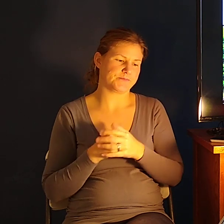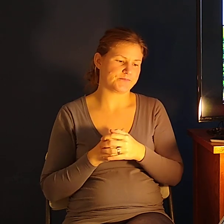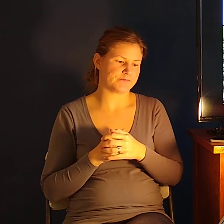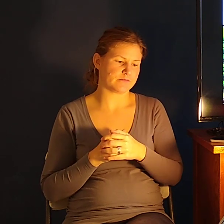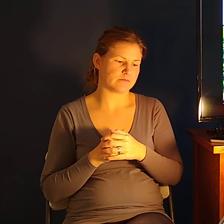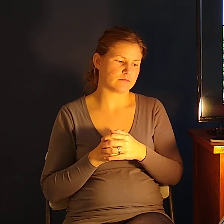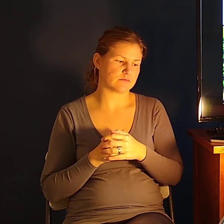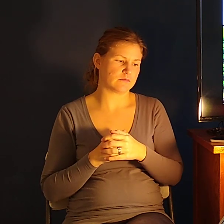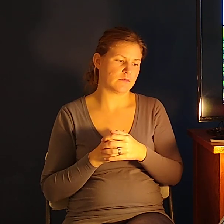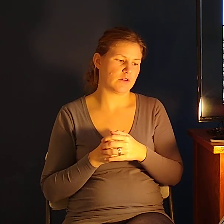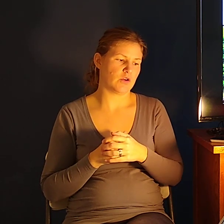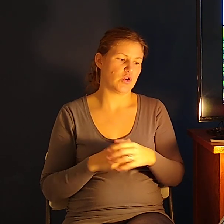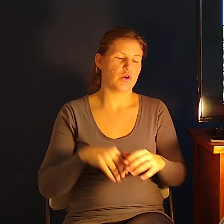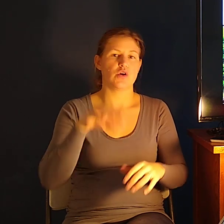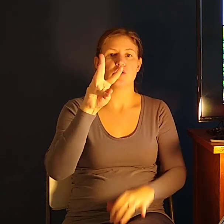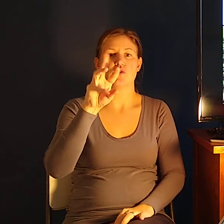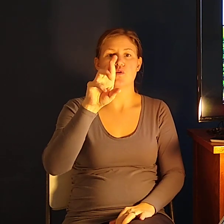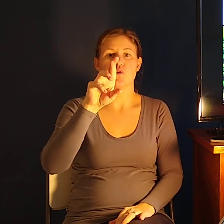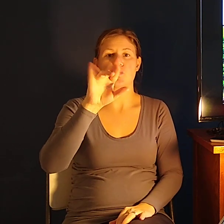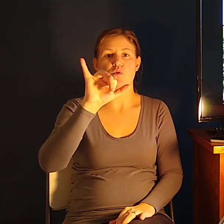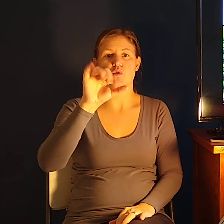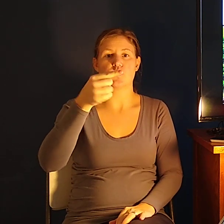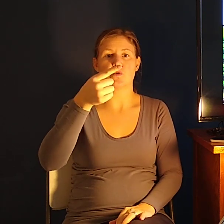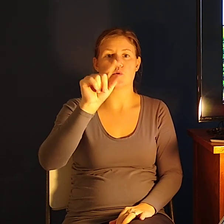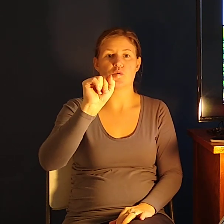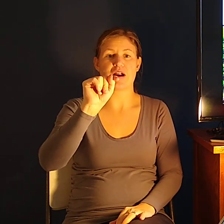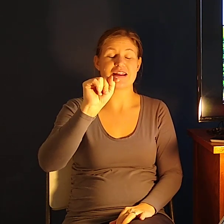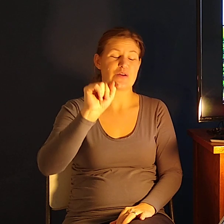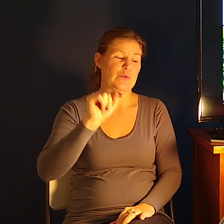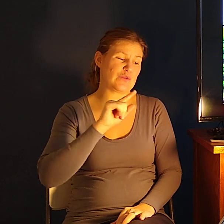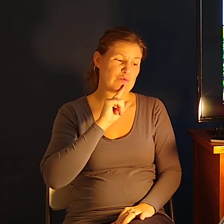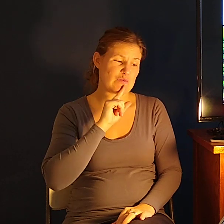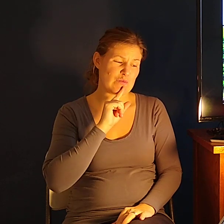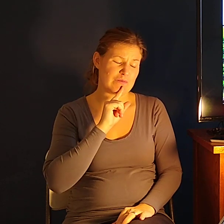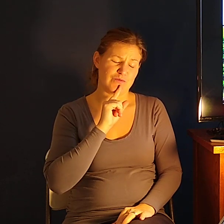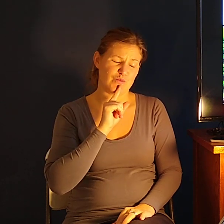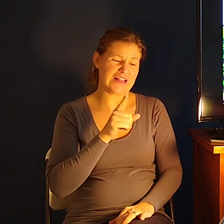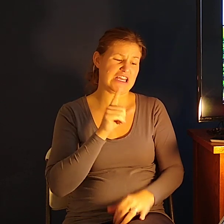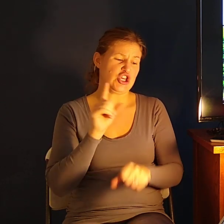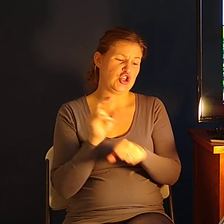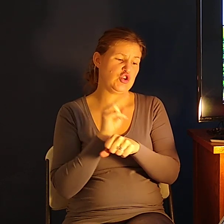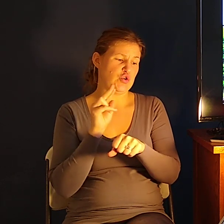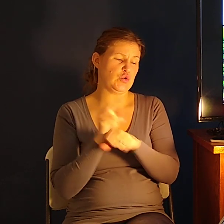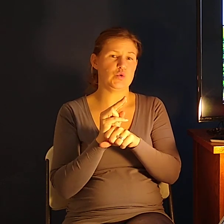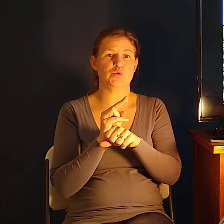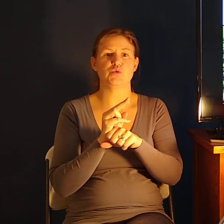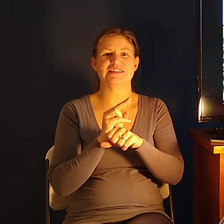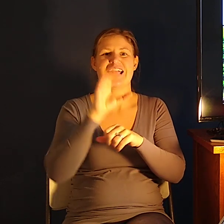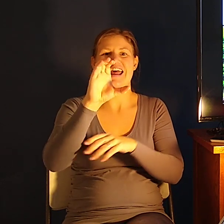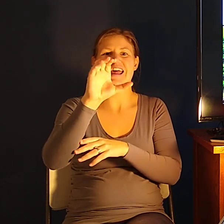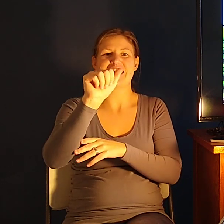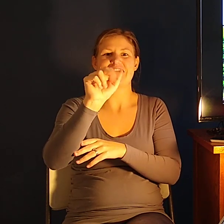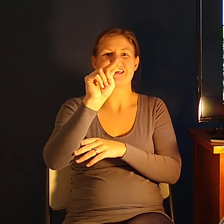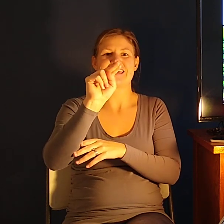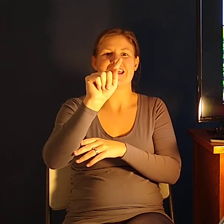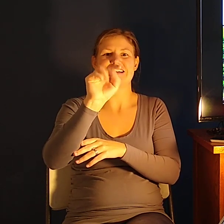Wright was a pioneer that made extensive use of the cantilevered. Make sure you